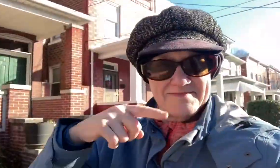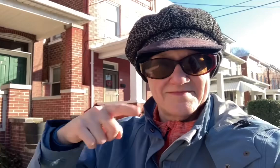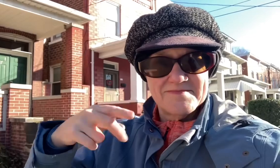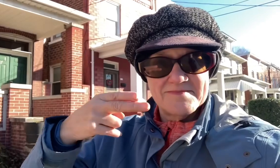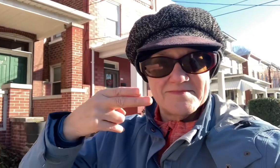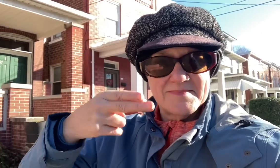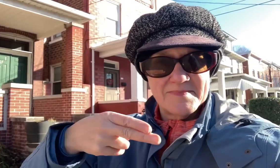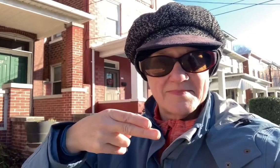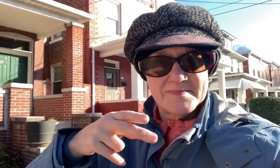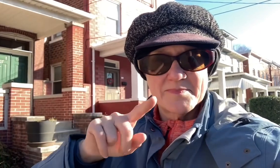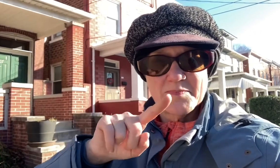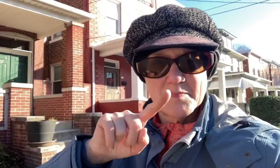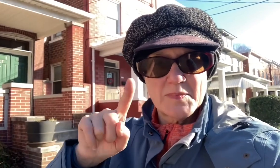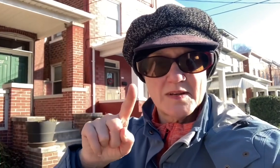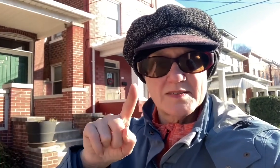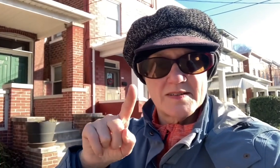They have a variety of names,